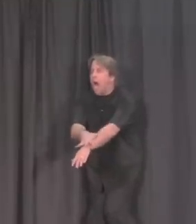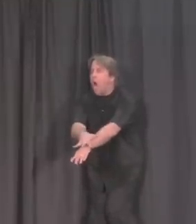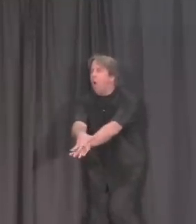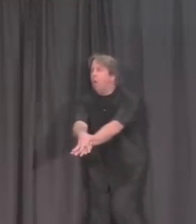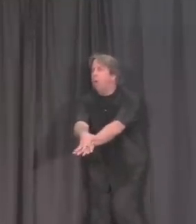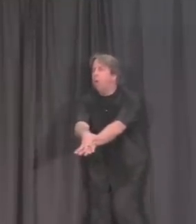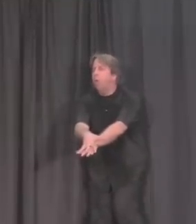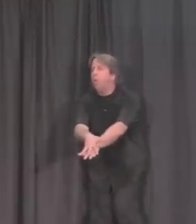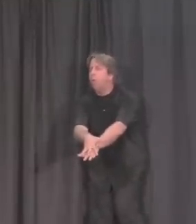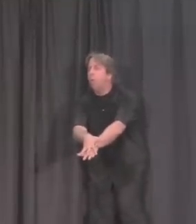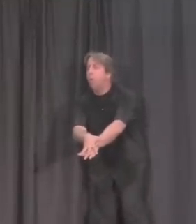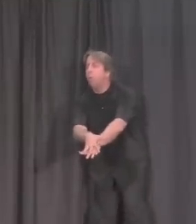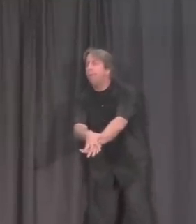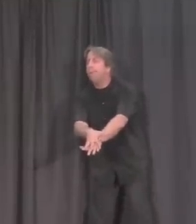Slow!